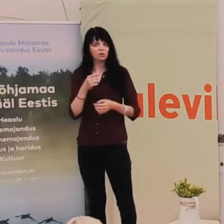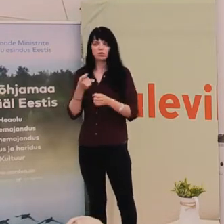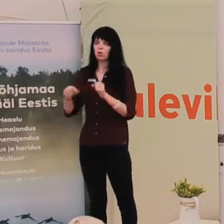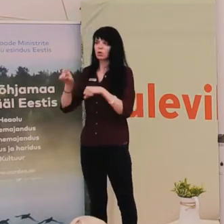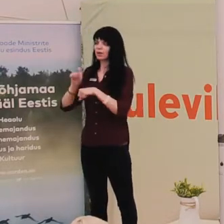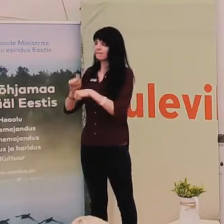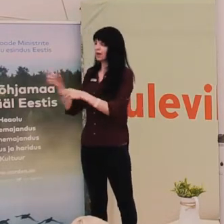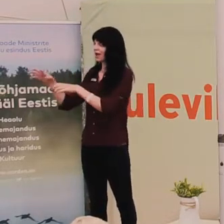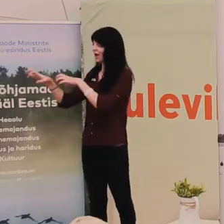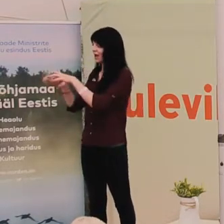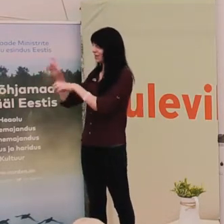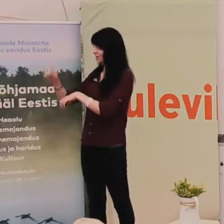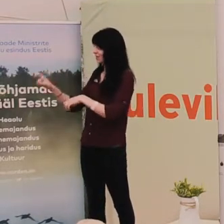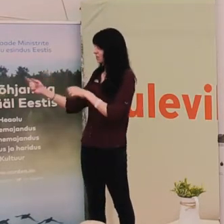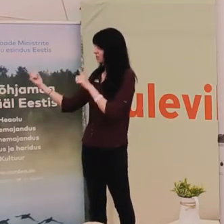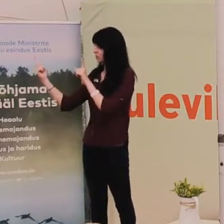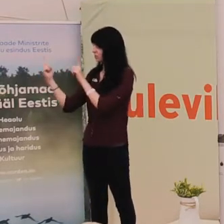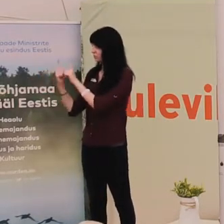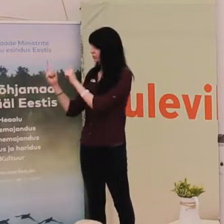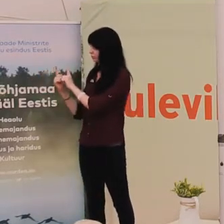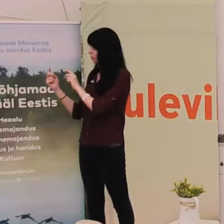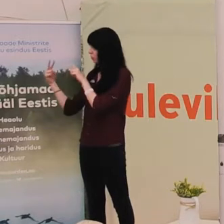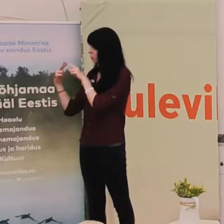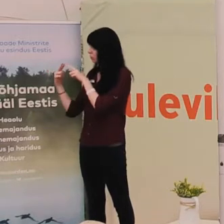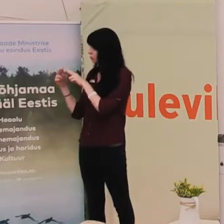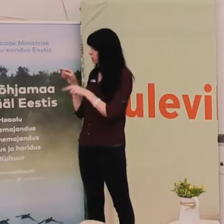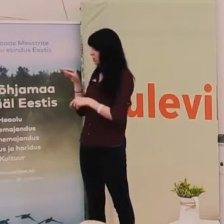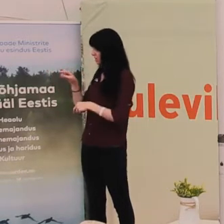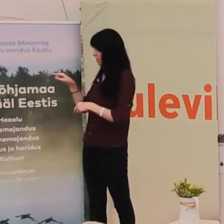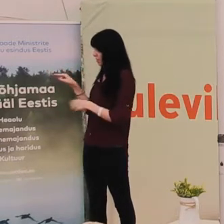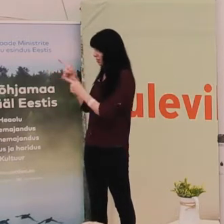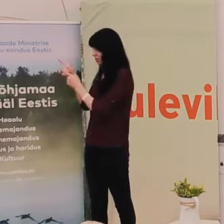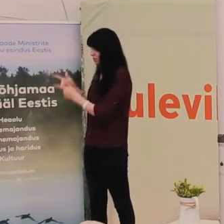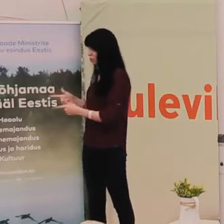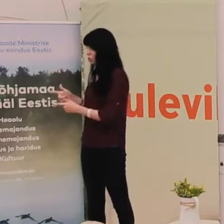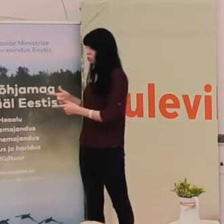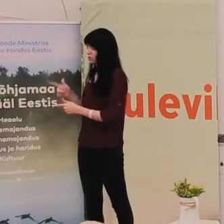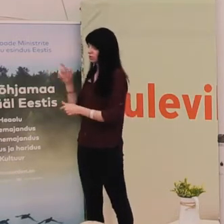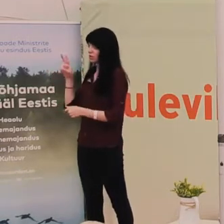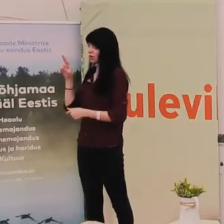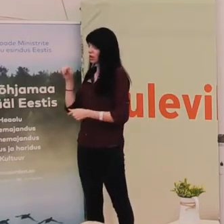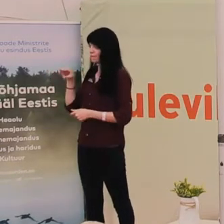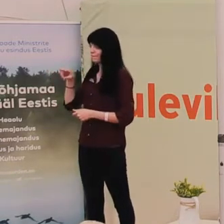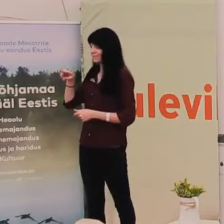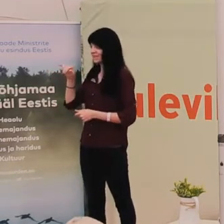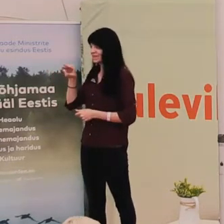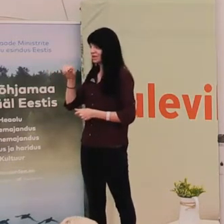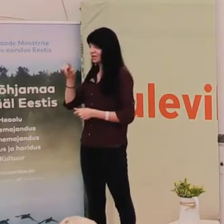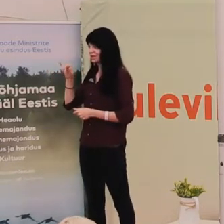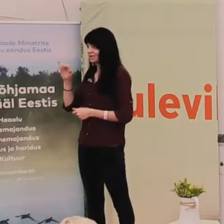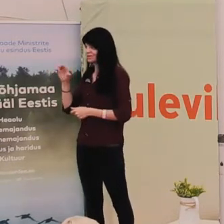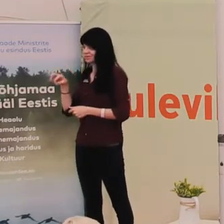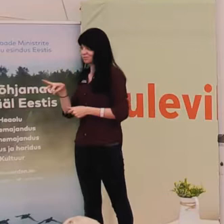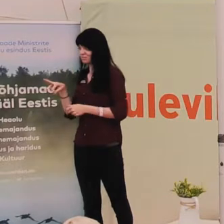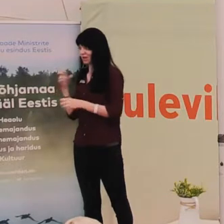this problem as well, that capitalism as is does not really work anymore? I can comment based on my practice.